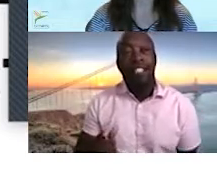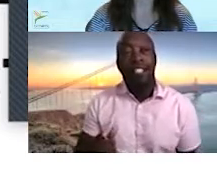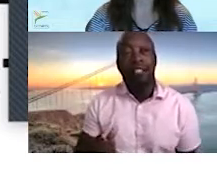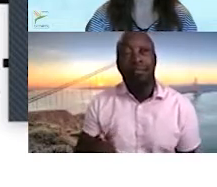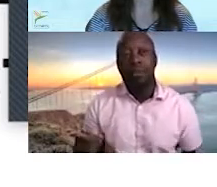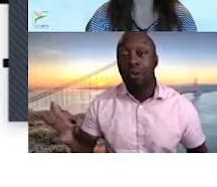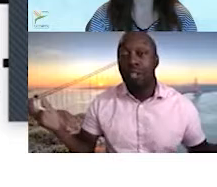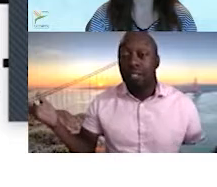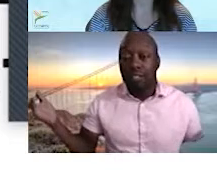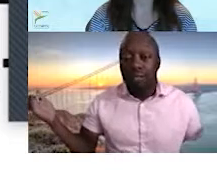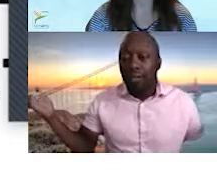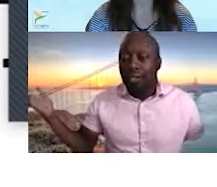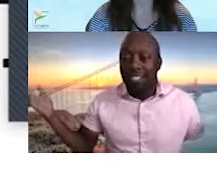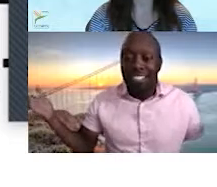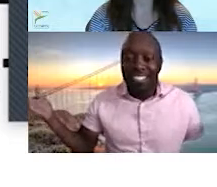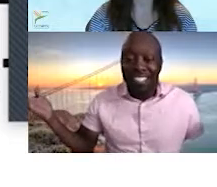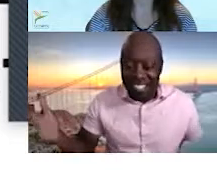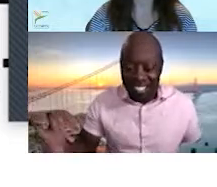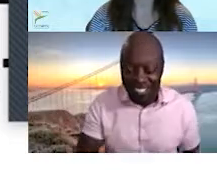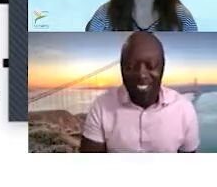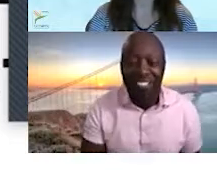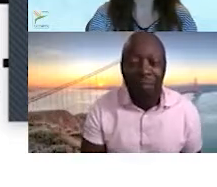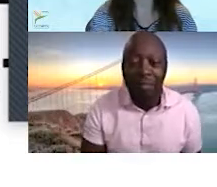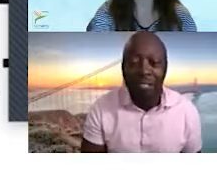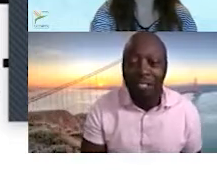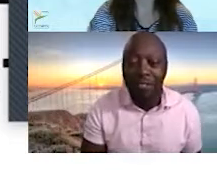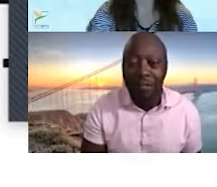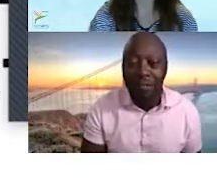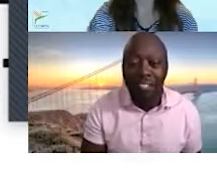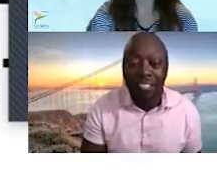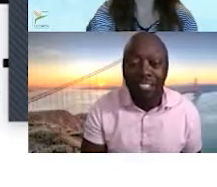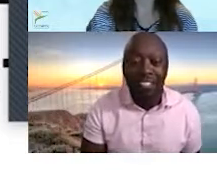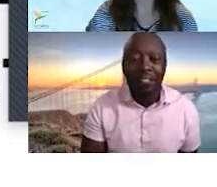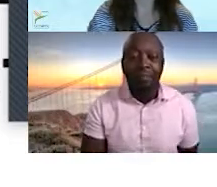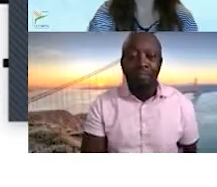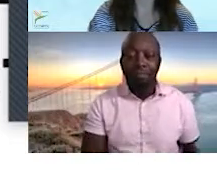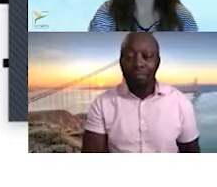And more, of course. The babies always want more.